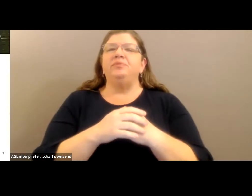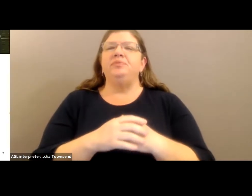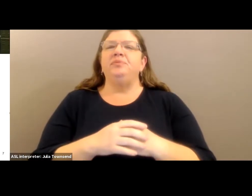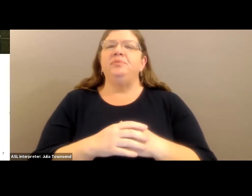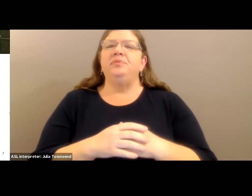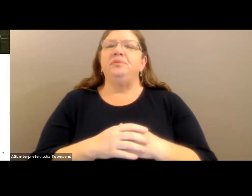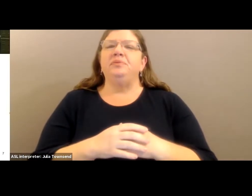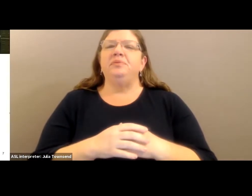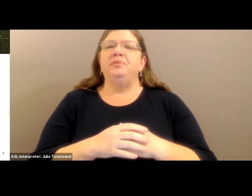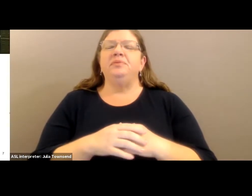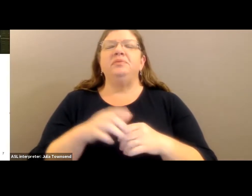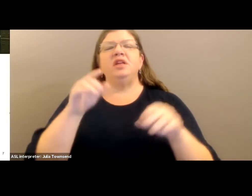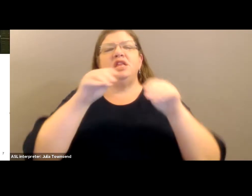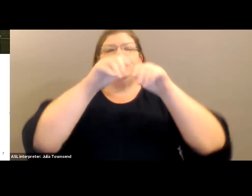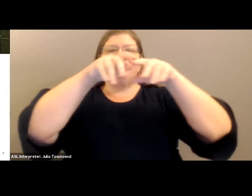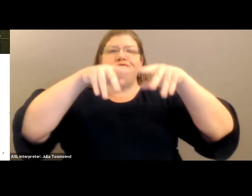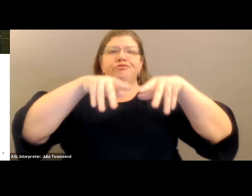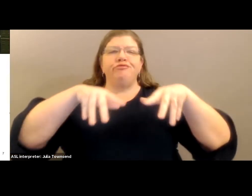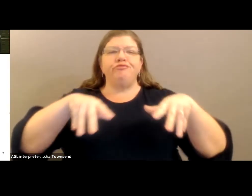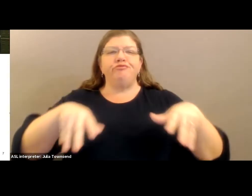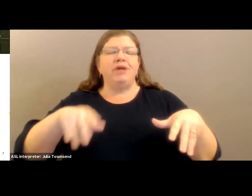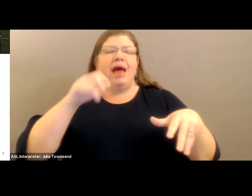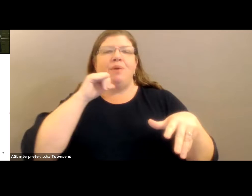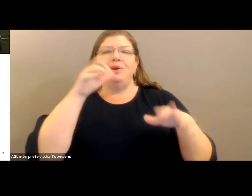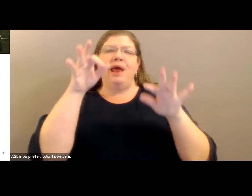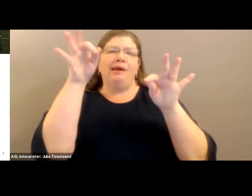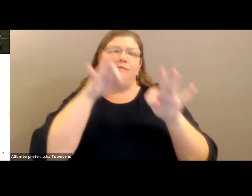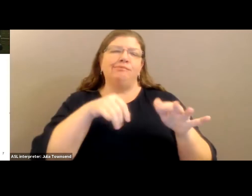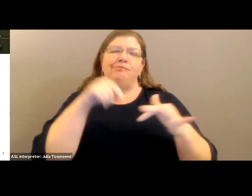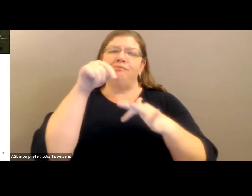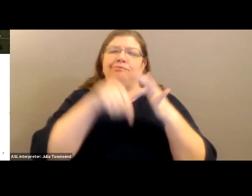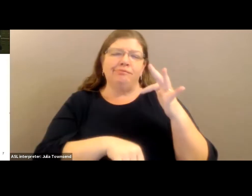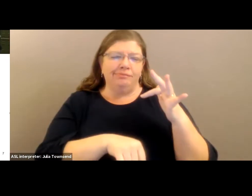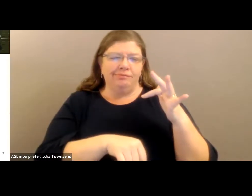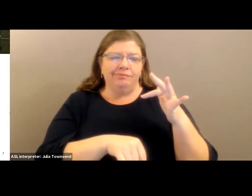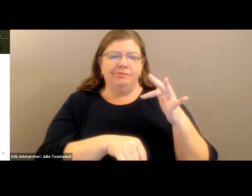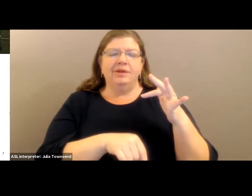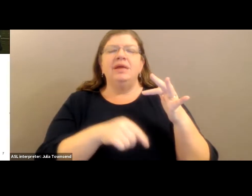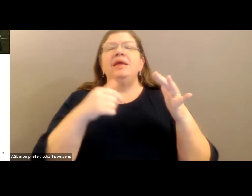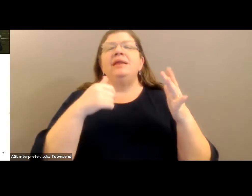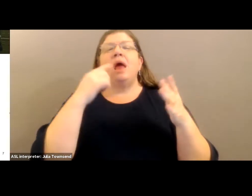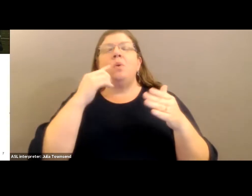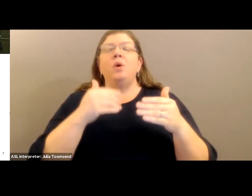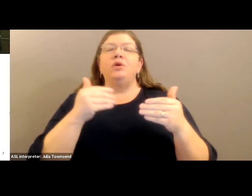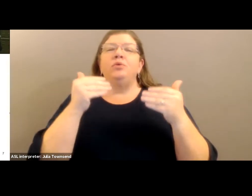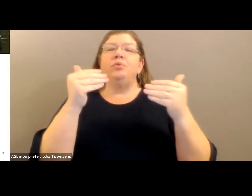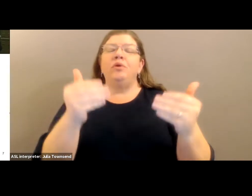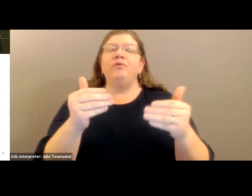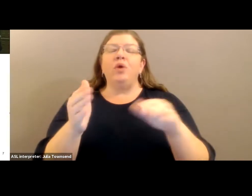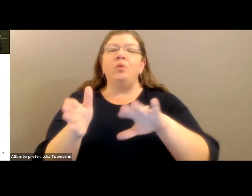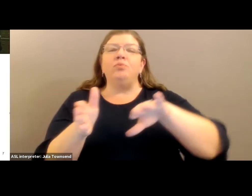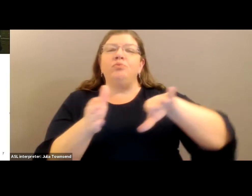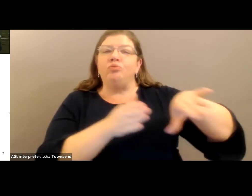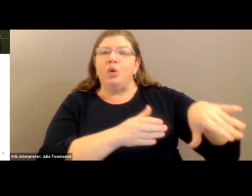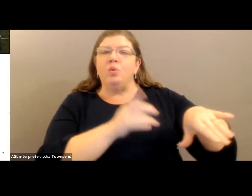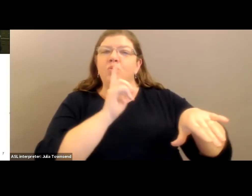This is a flow chart. I will not go in depth, but I want to move on now from really